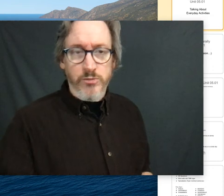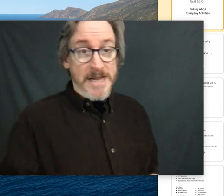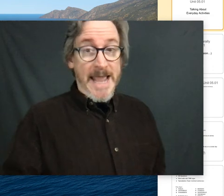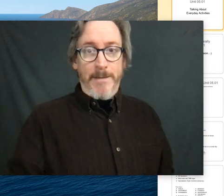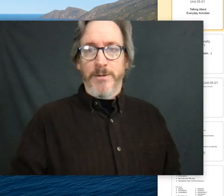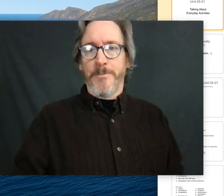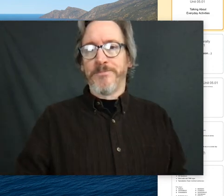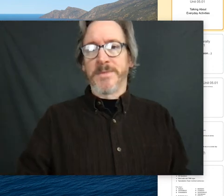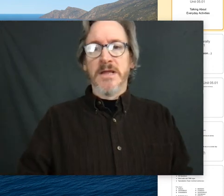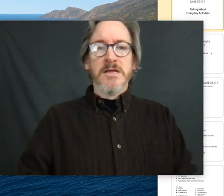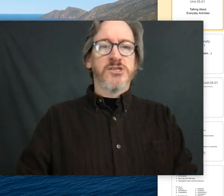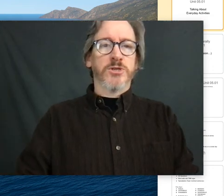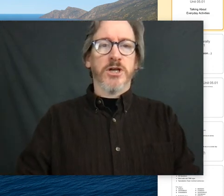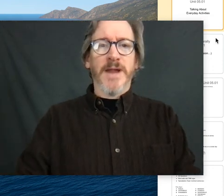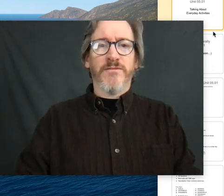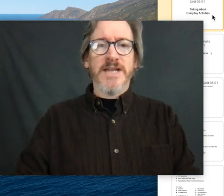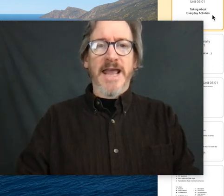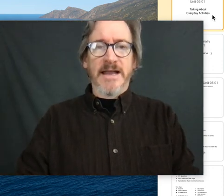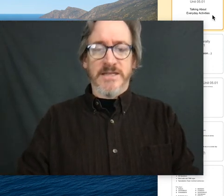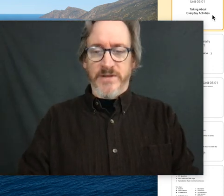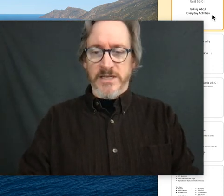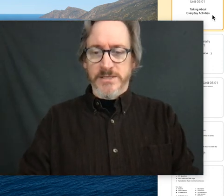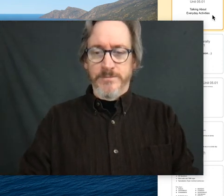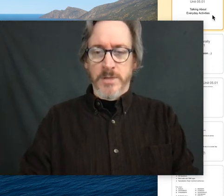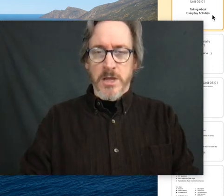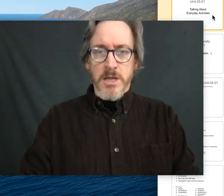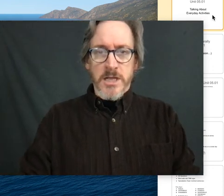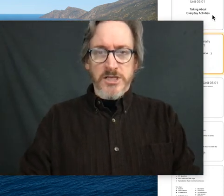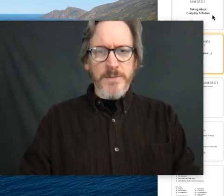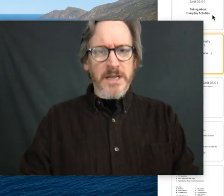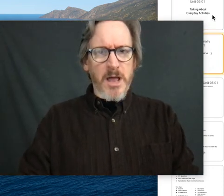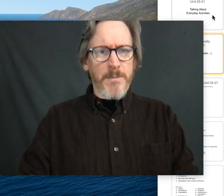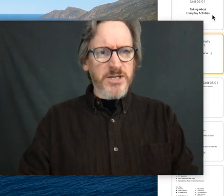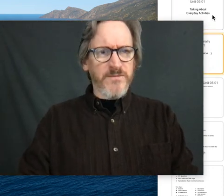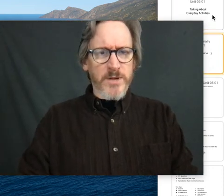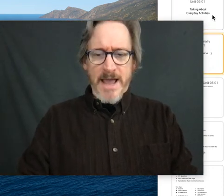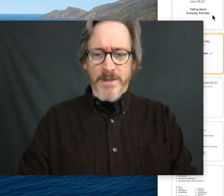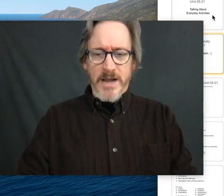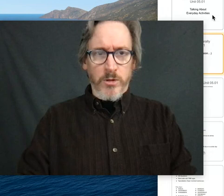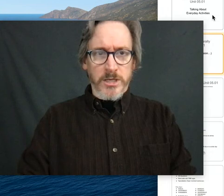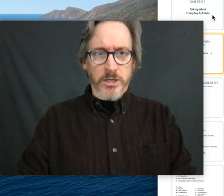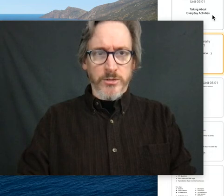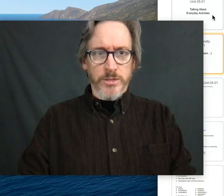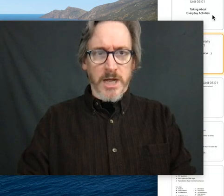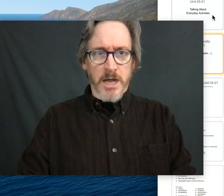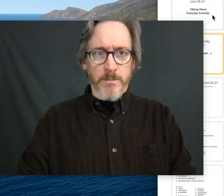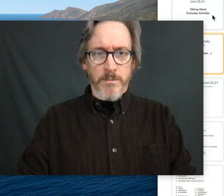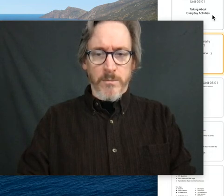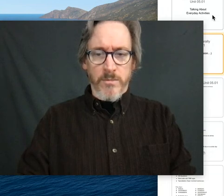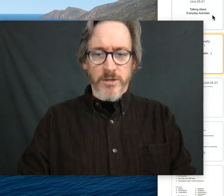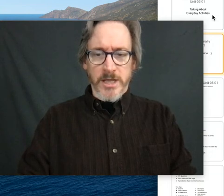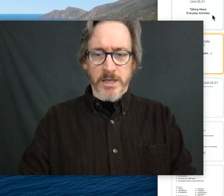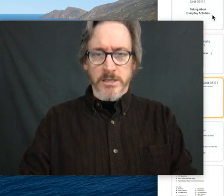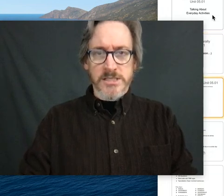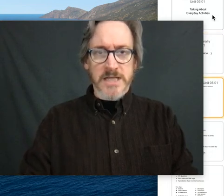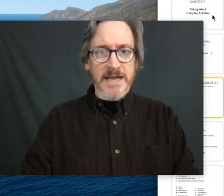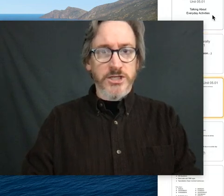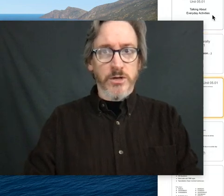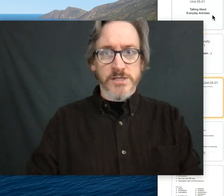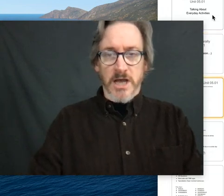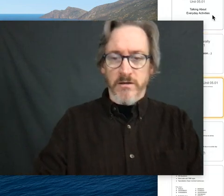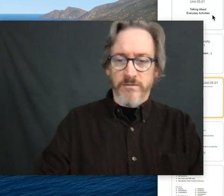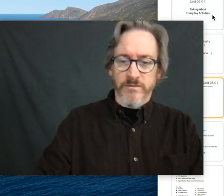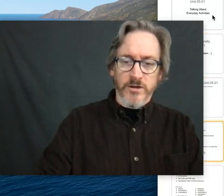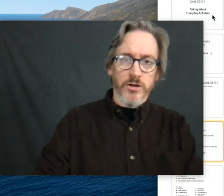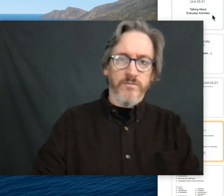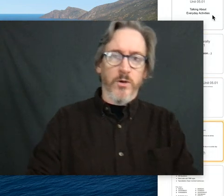it's recap. So we're talking about everyday activities. It's going to be a bunch of vocab, and I will include the